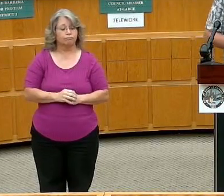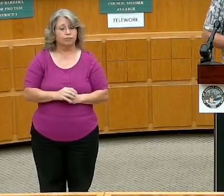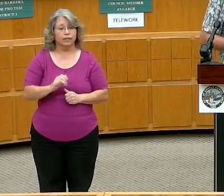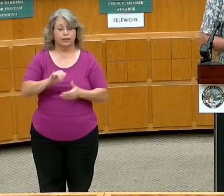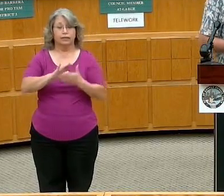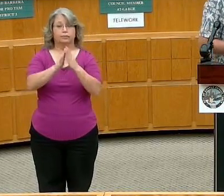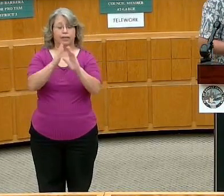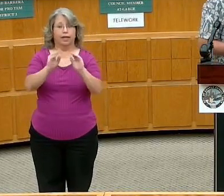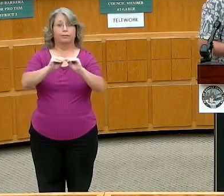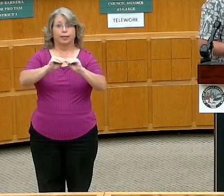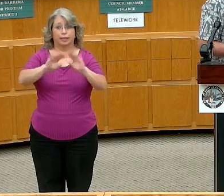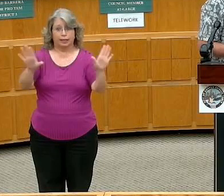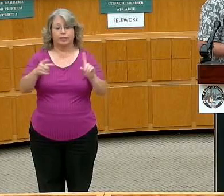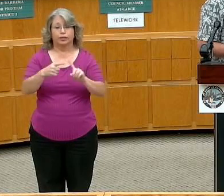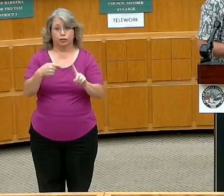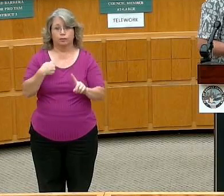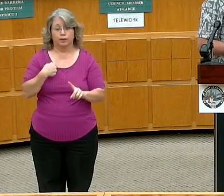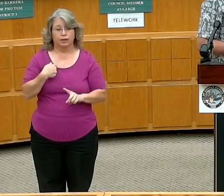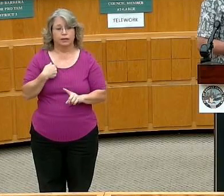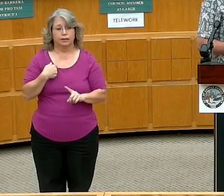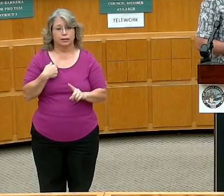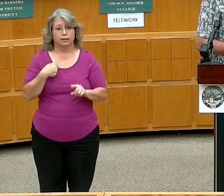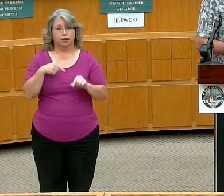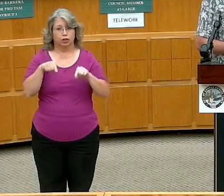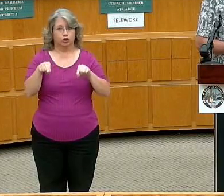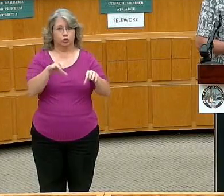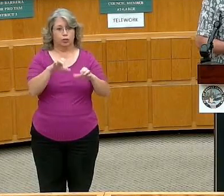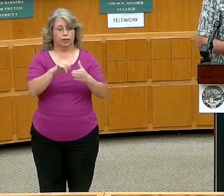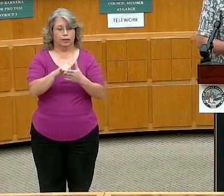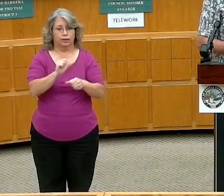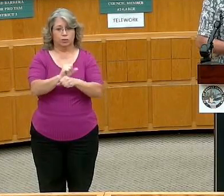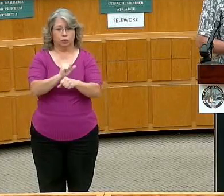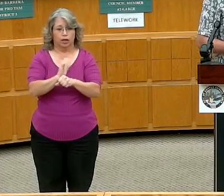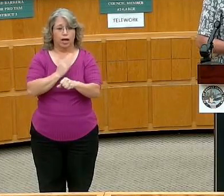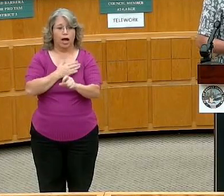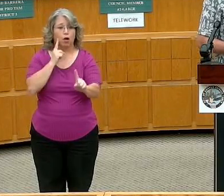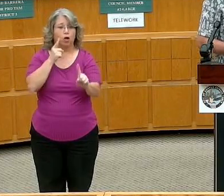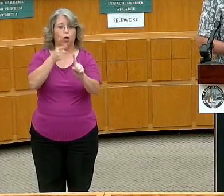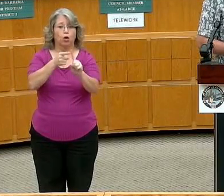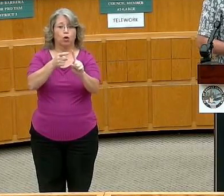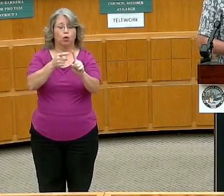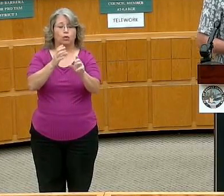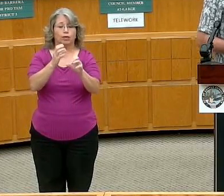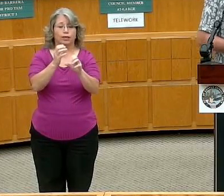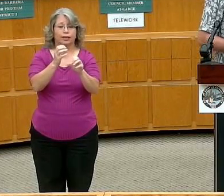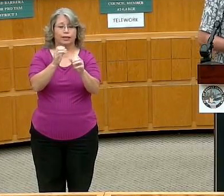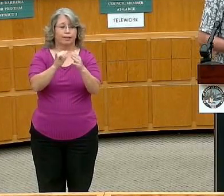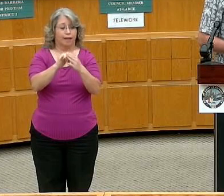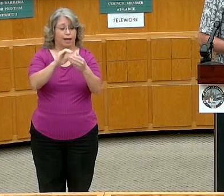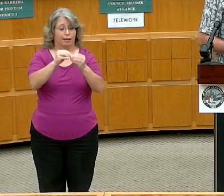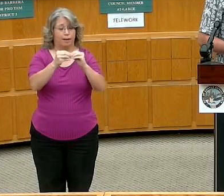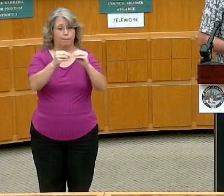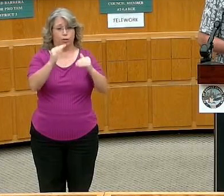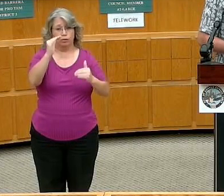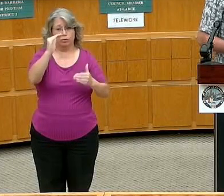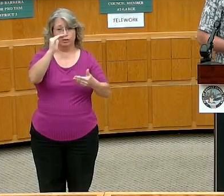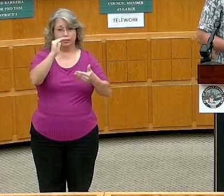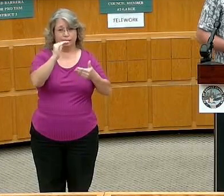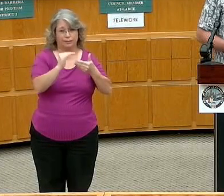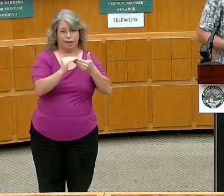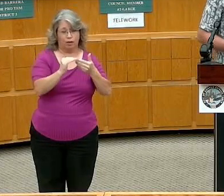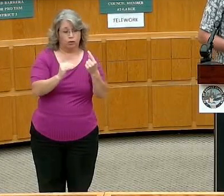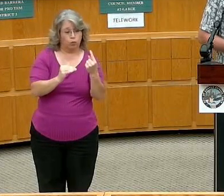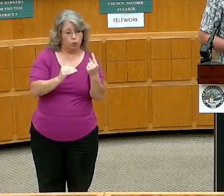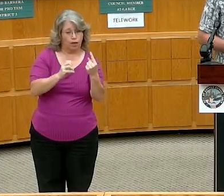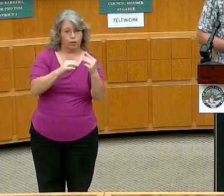over the past week, week and a half, is that the goal is to get this number below 1, or at least get it to 1, so we can hold things in check